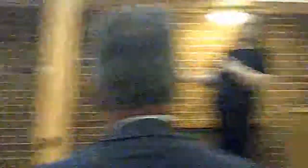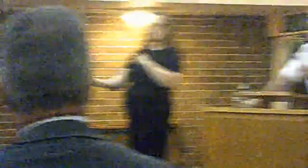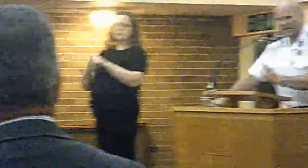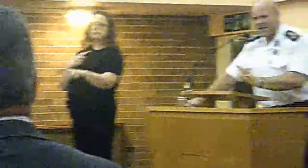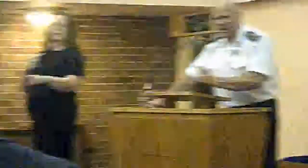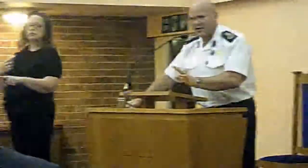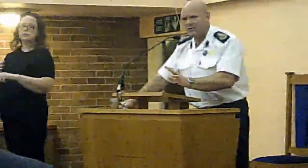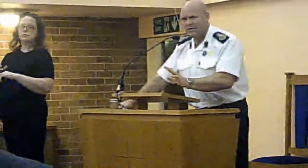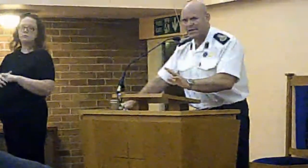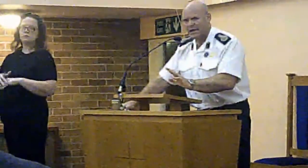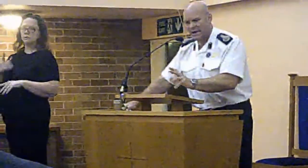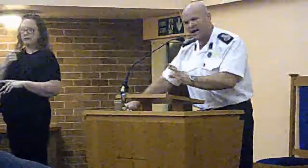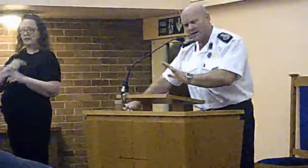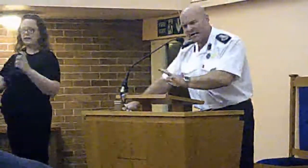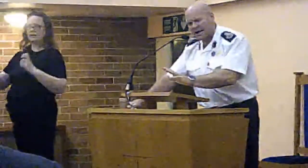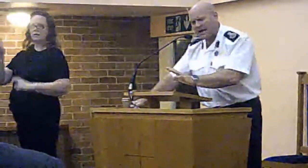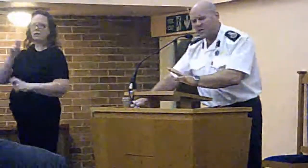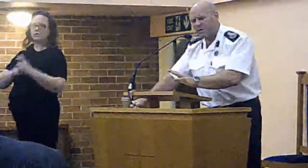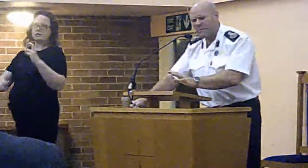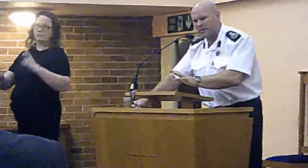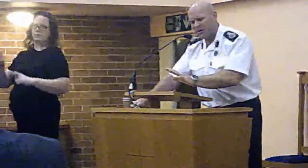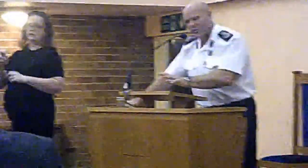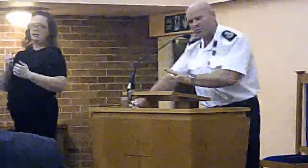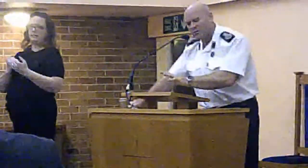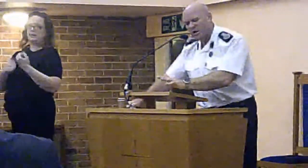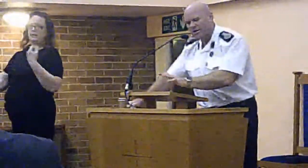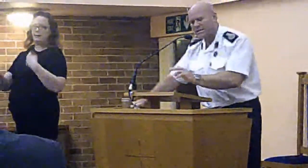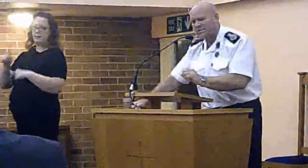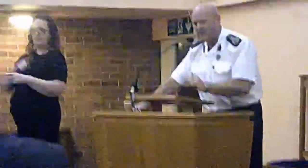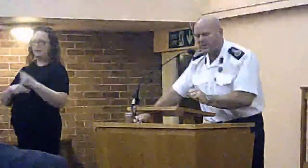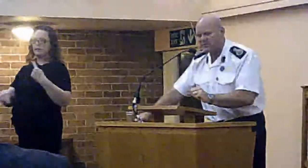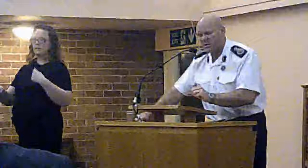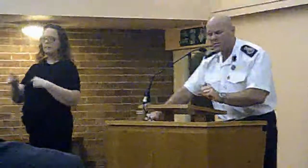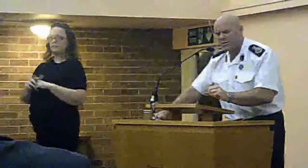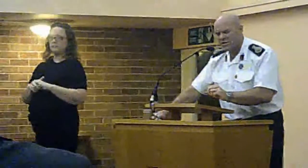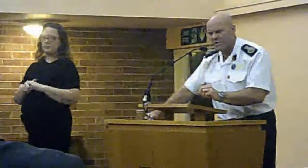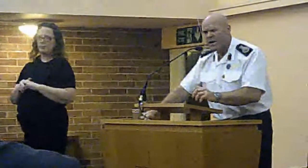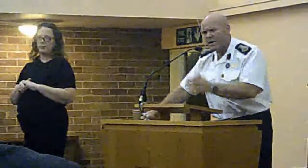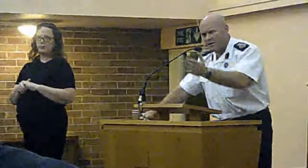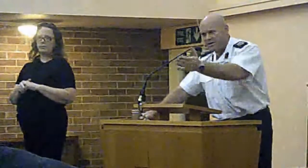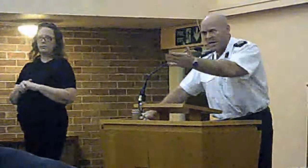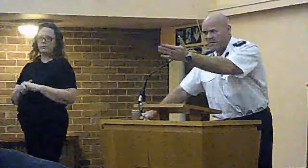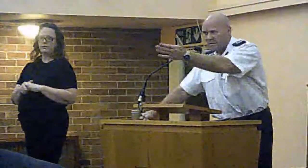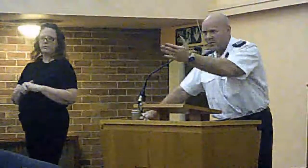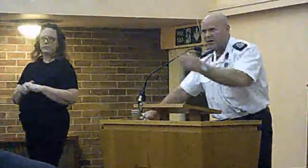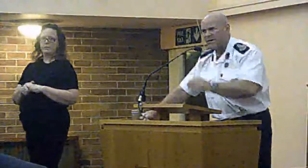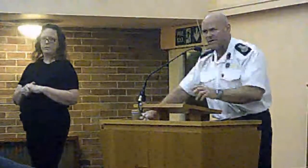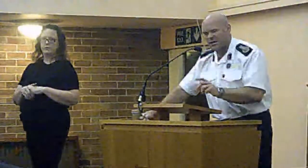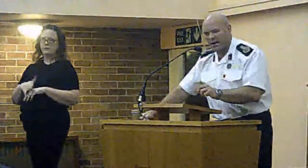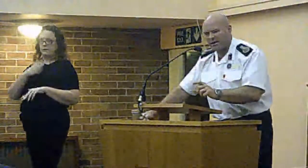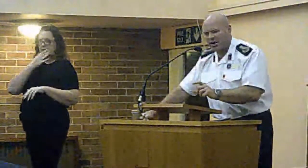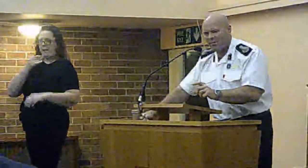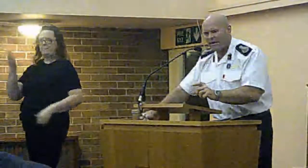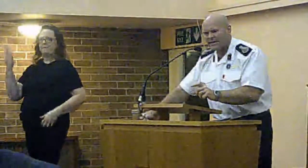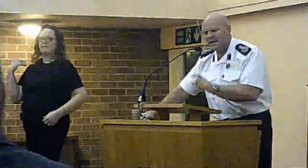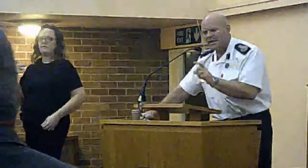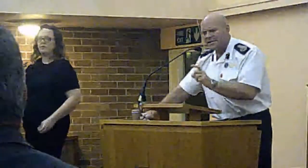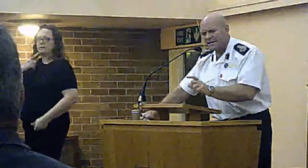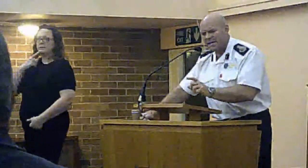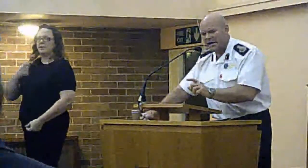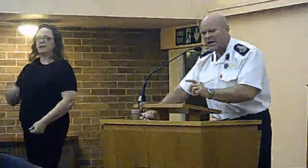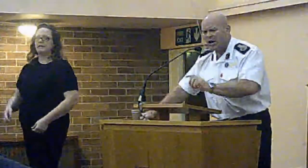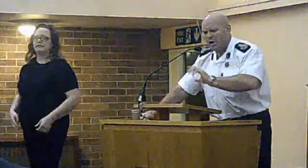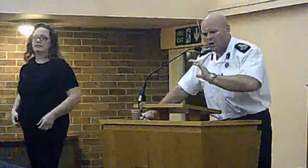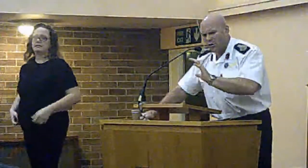we can get into the argument here that, and clearly people do, the majority of people I've spoken to, gentlemen previously made the comment